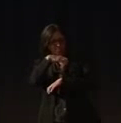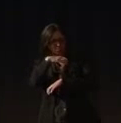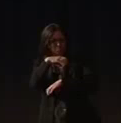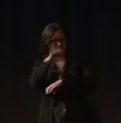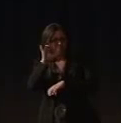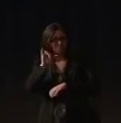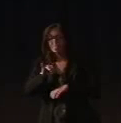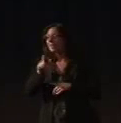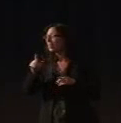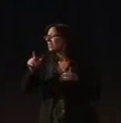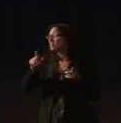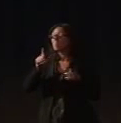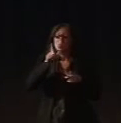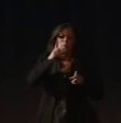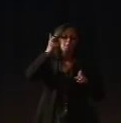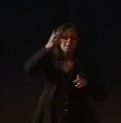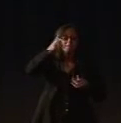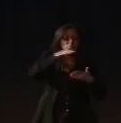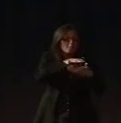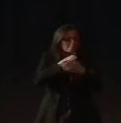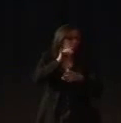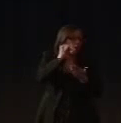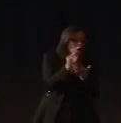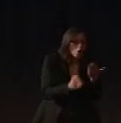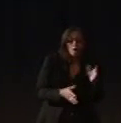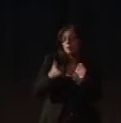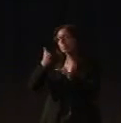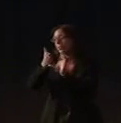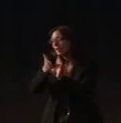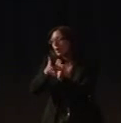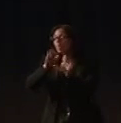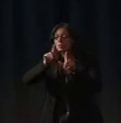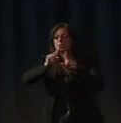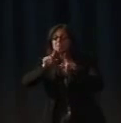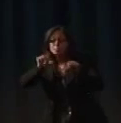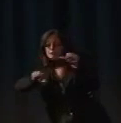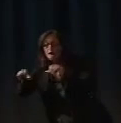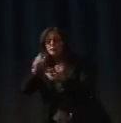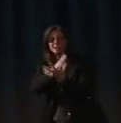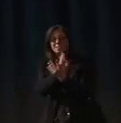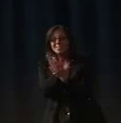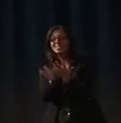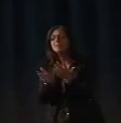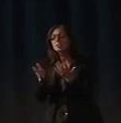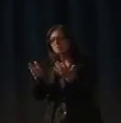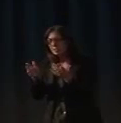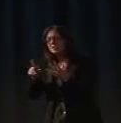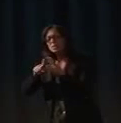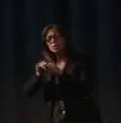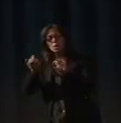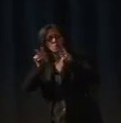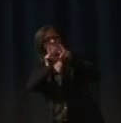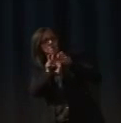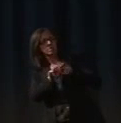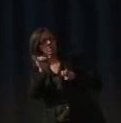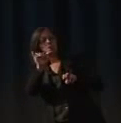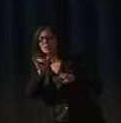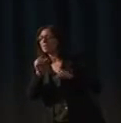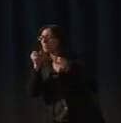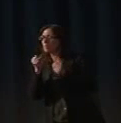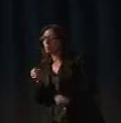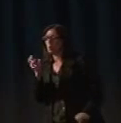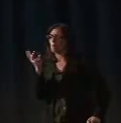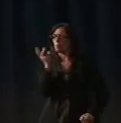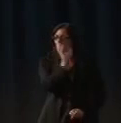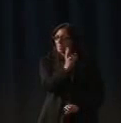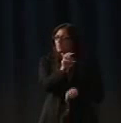of psychology begin to unravel into the European and Western tradition. And